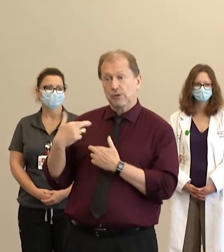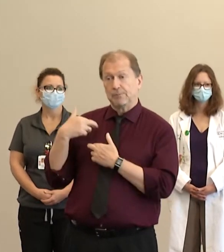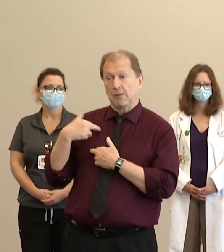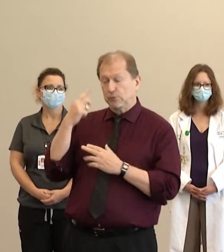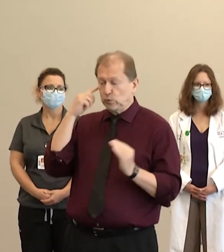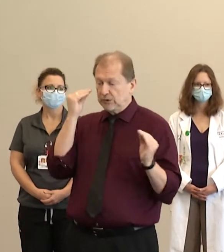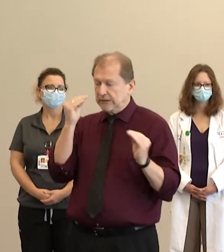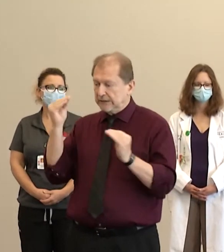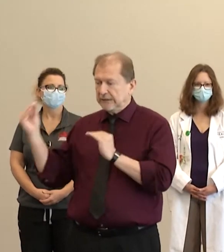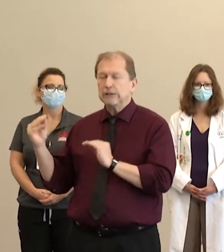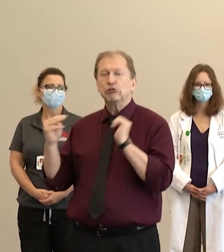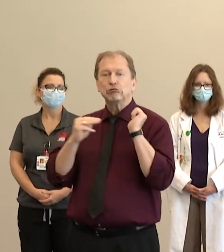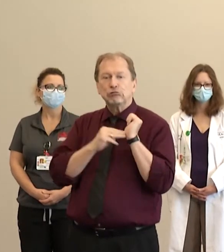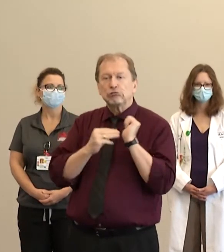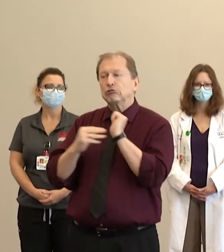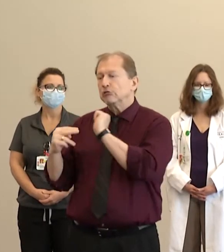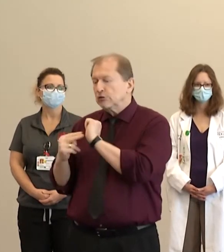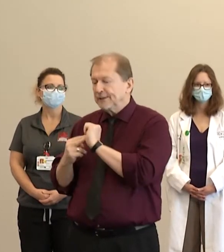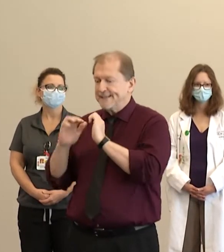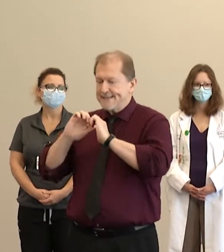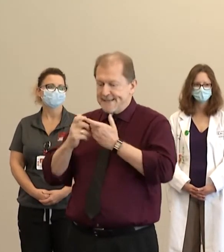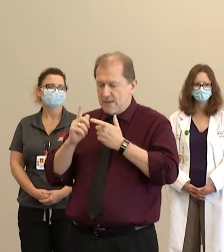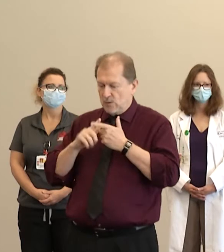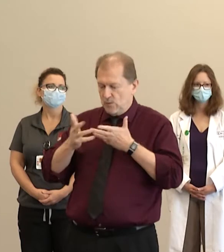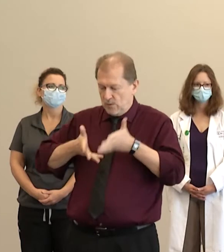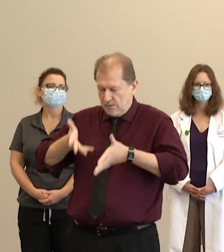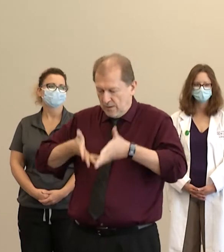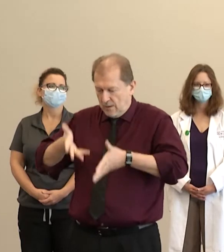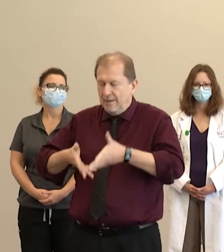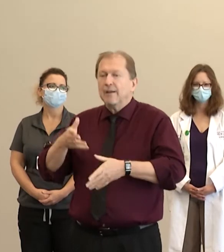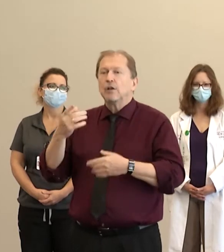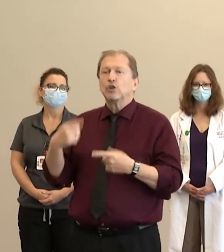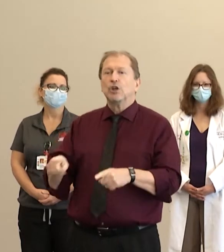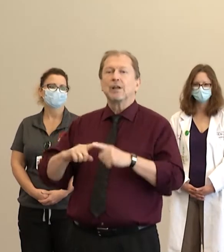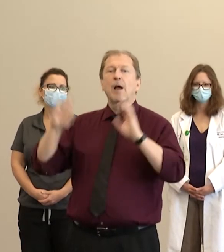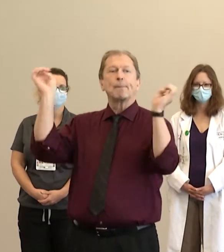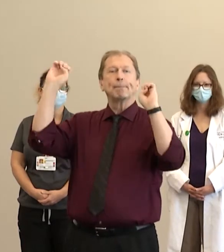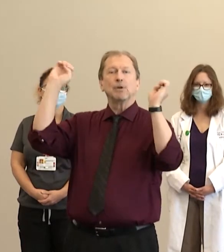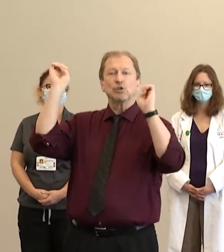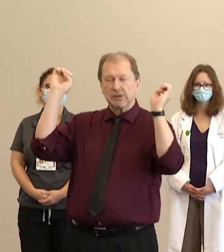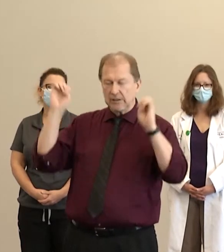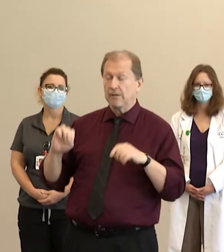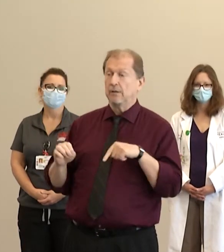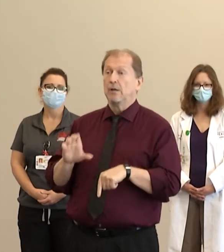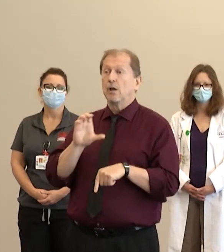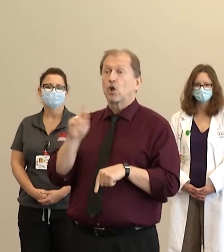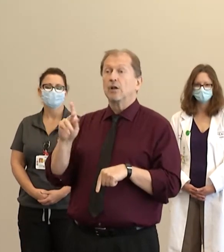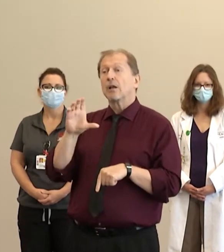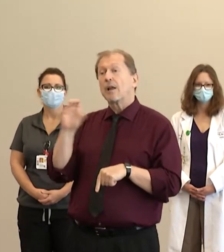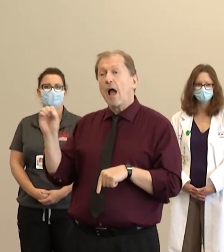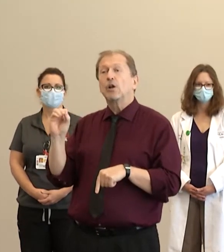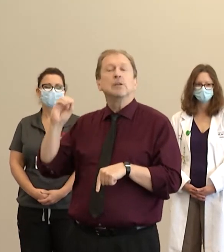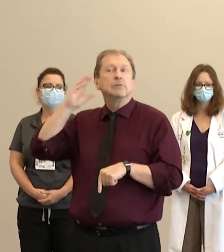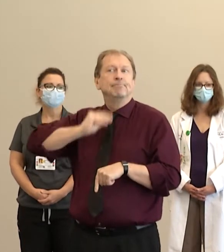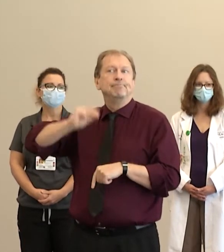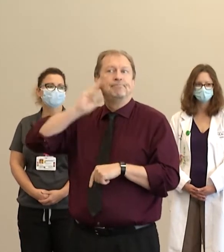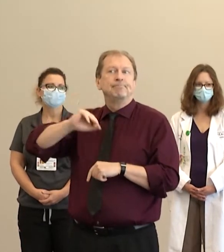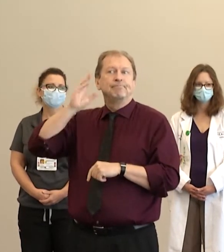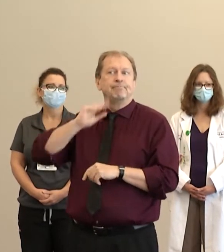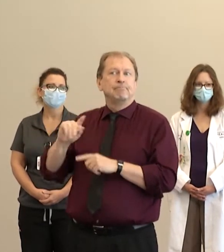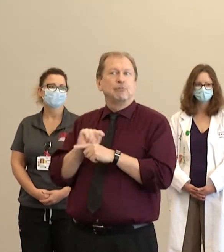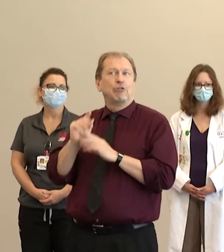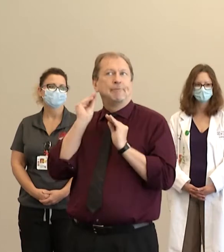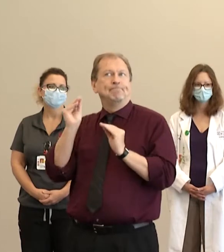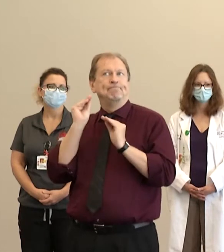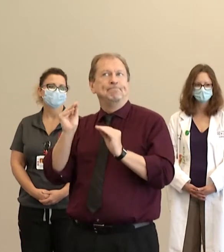make critical decisions in difficult situations has been something Cook County Health has prided itself on, and it's that